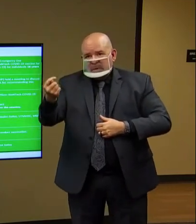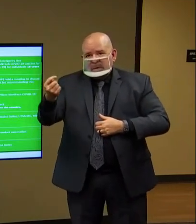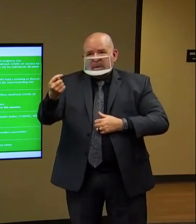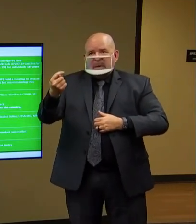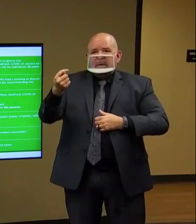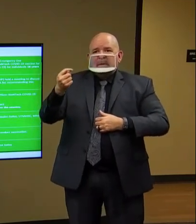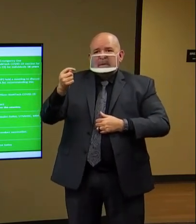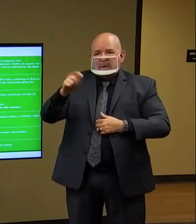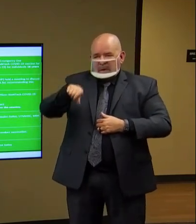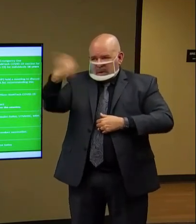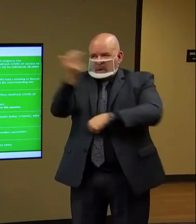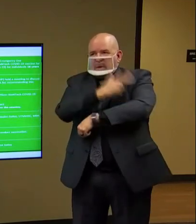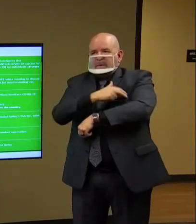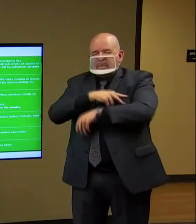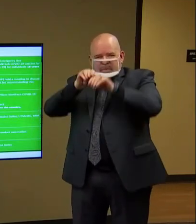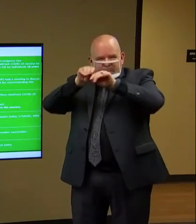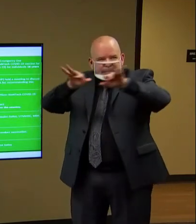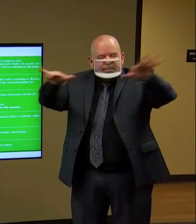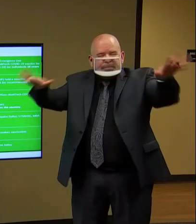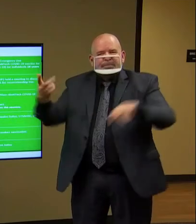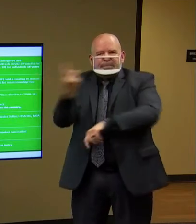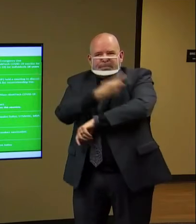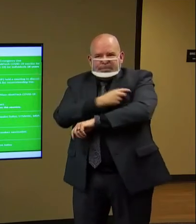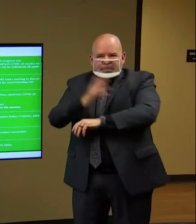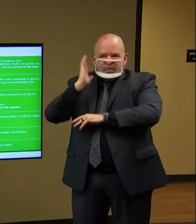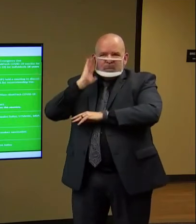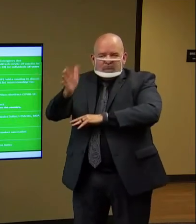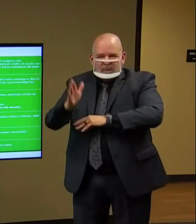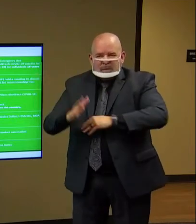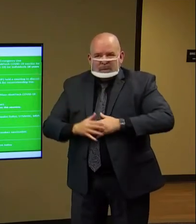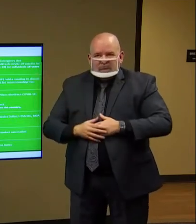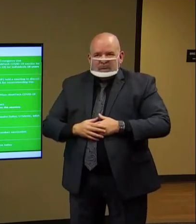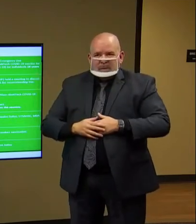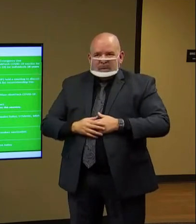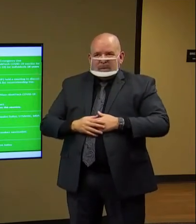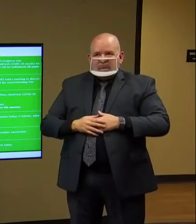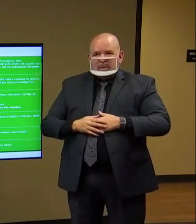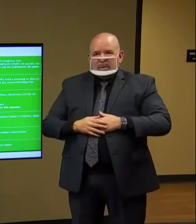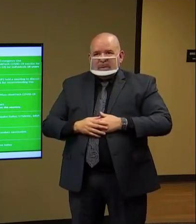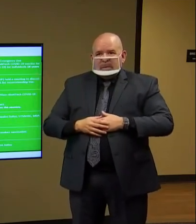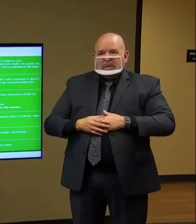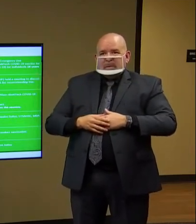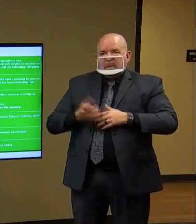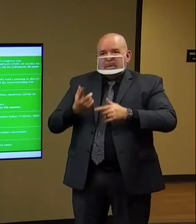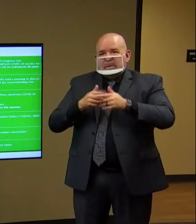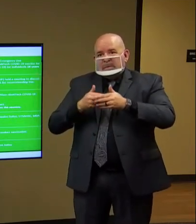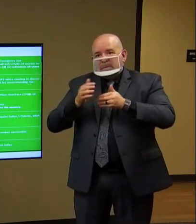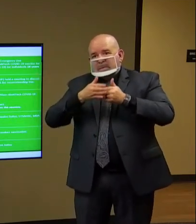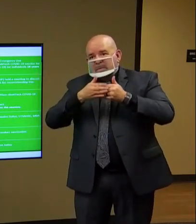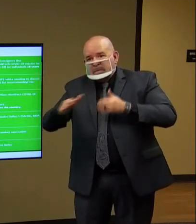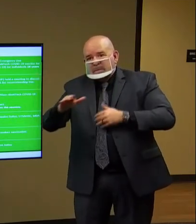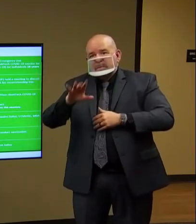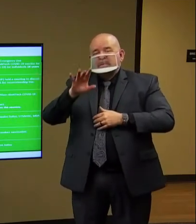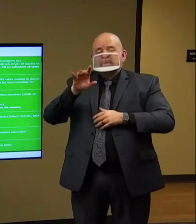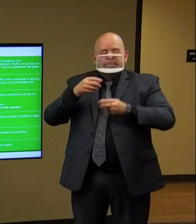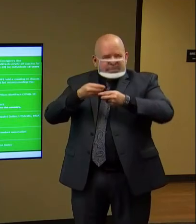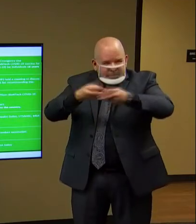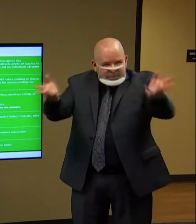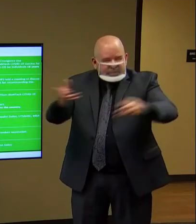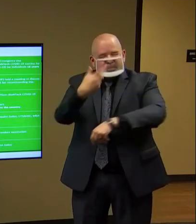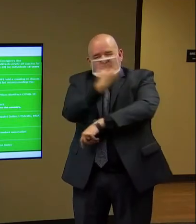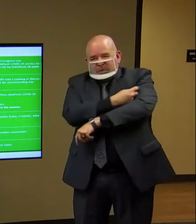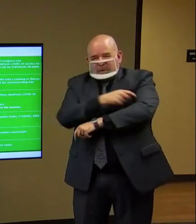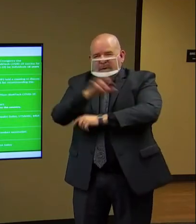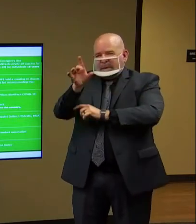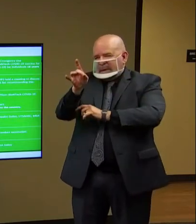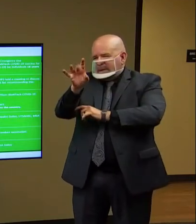ones I mentioned here in Dallas. And then this week, the rest of this week, 87 additional hospitals have been receiving the vaccine. So it's